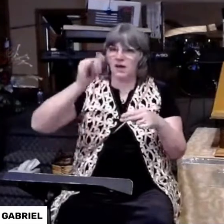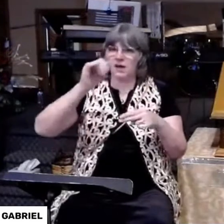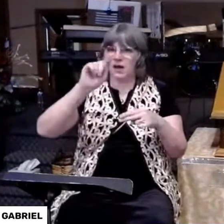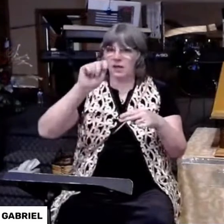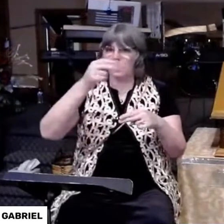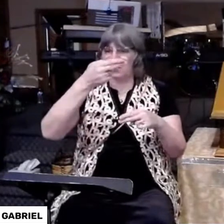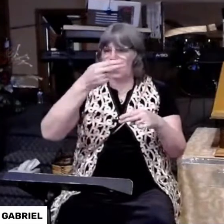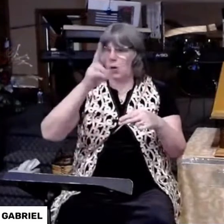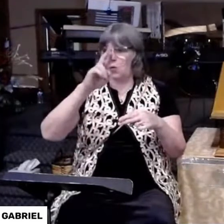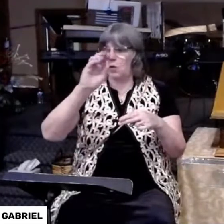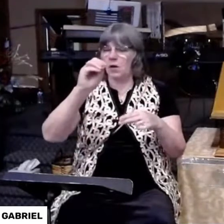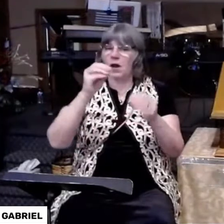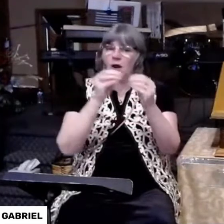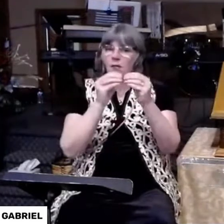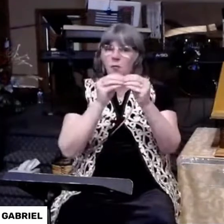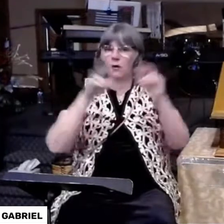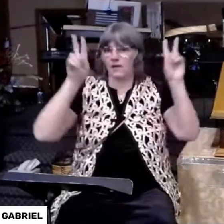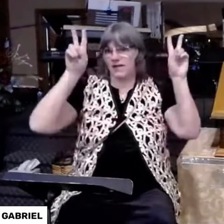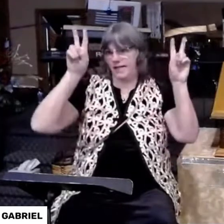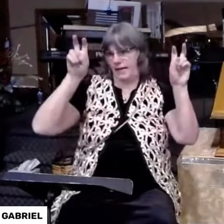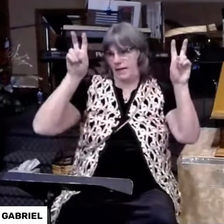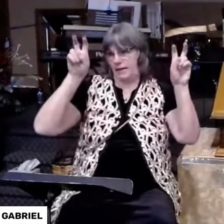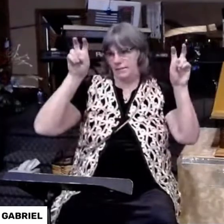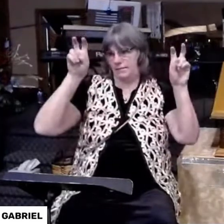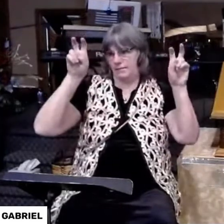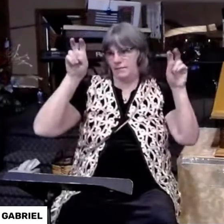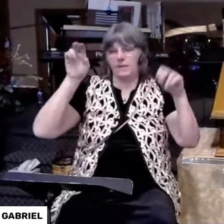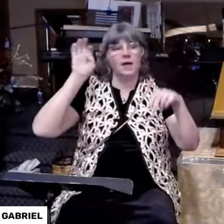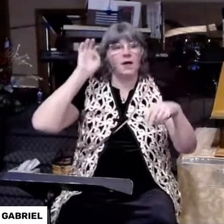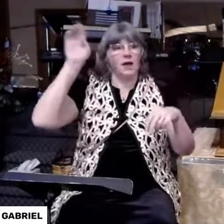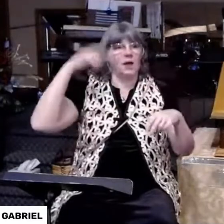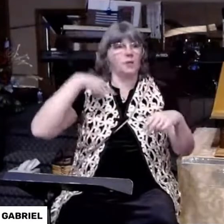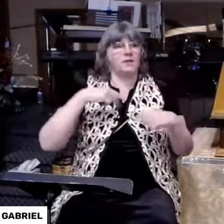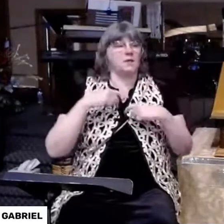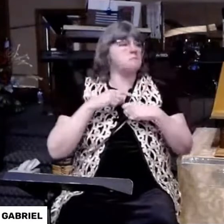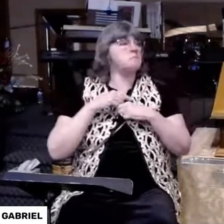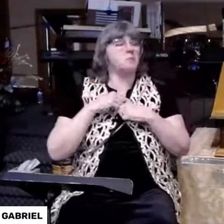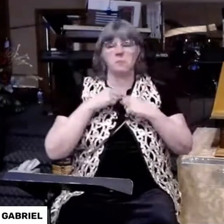title. He was a priest in Midian,